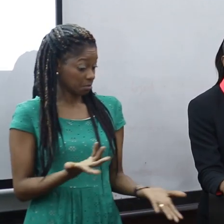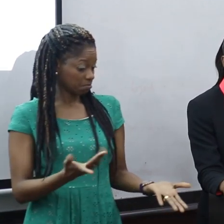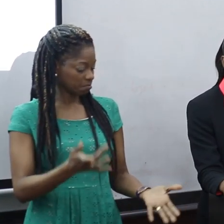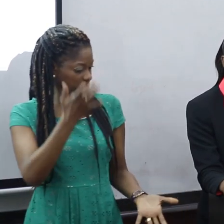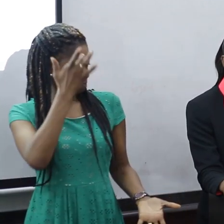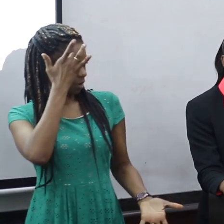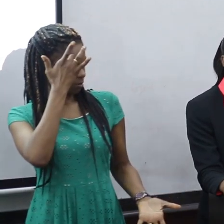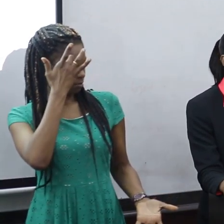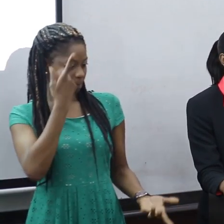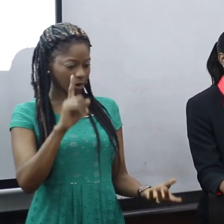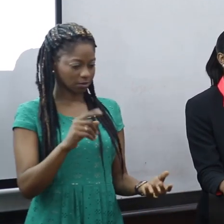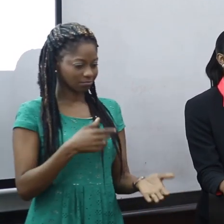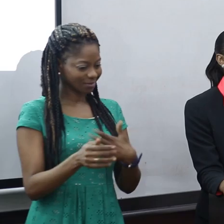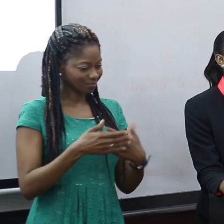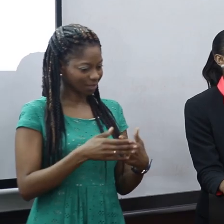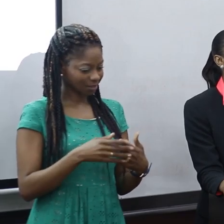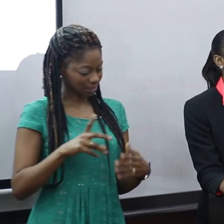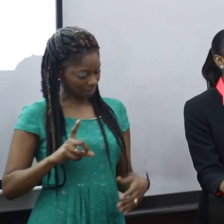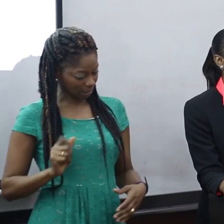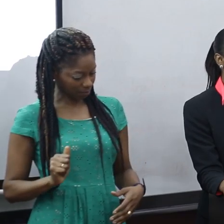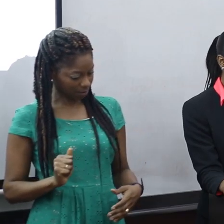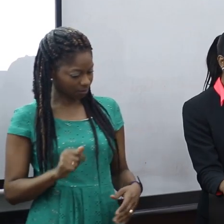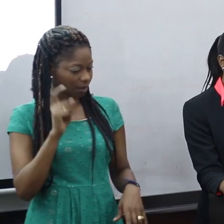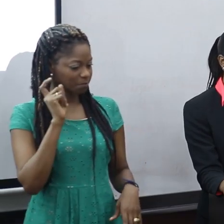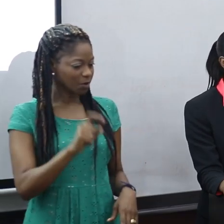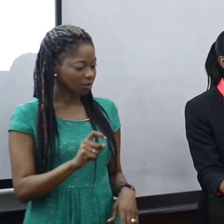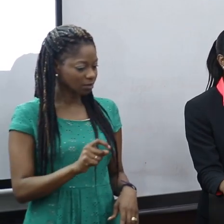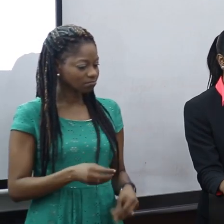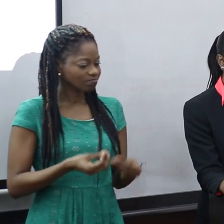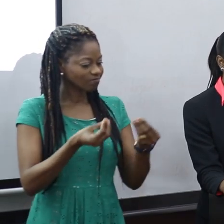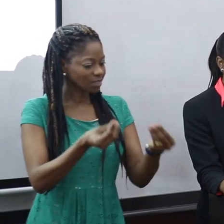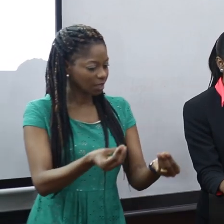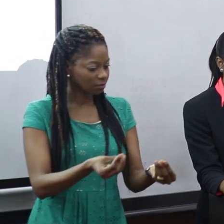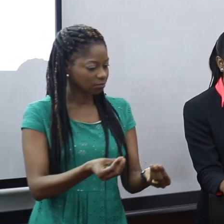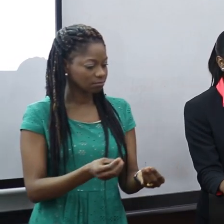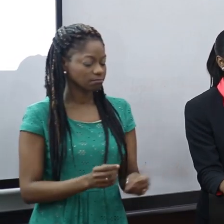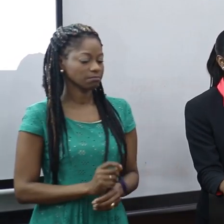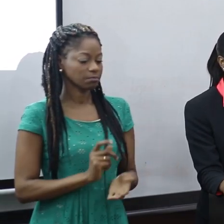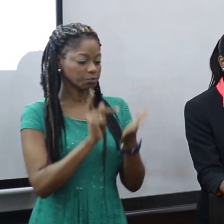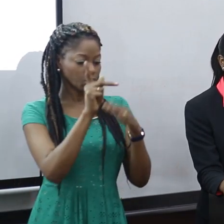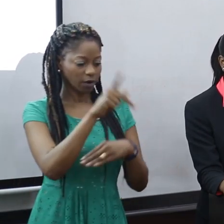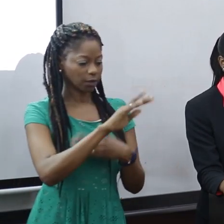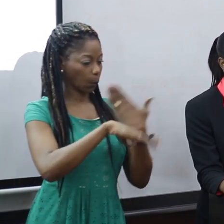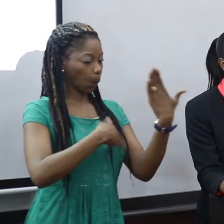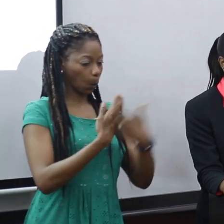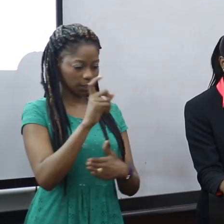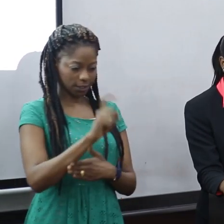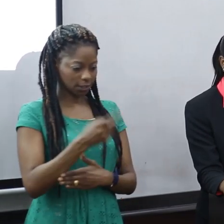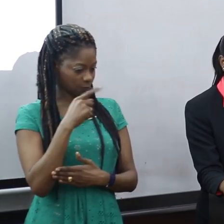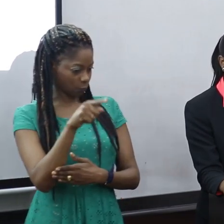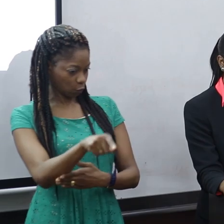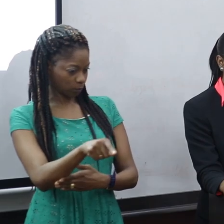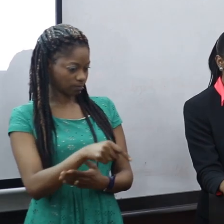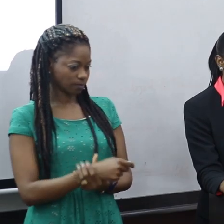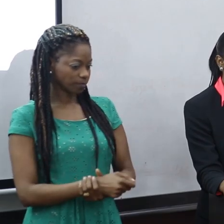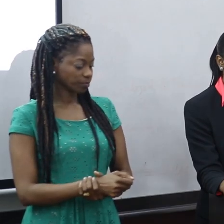job. However, the meaning of this principle is opaque to those who have the power to take advantage of